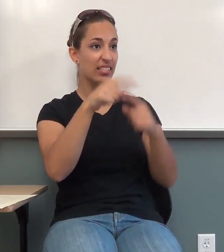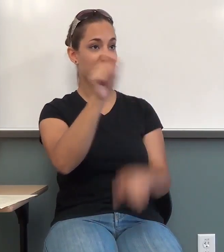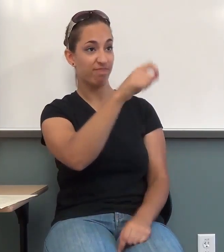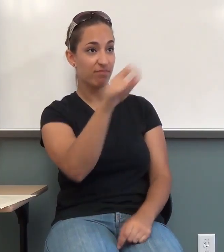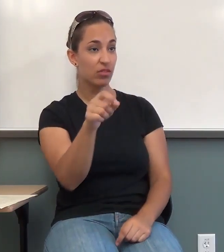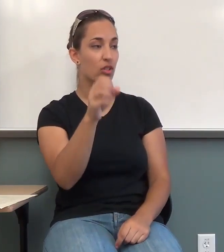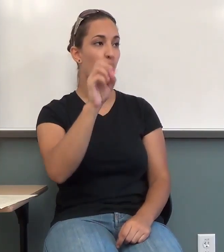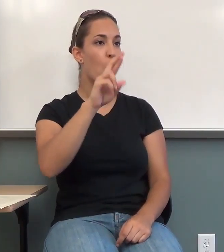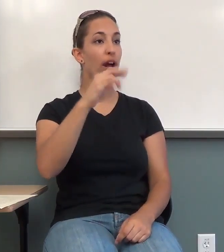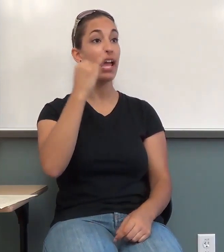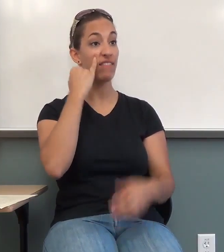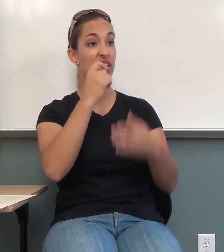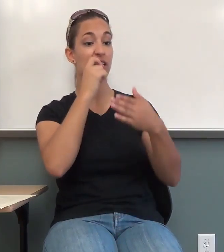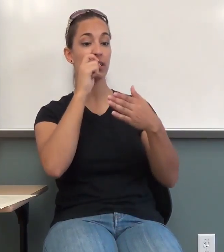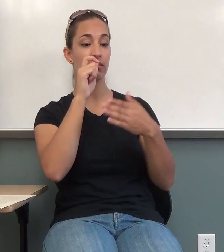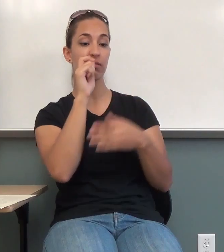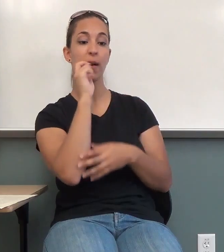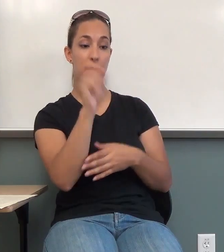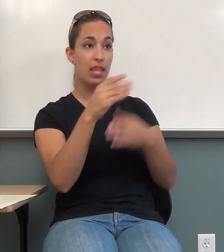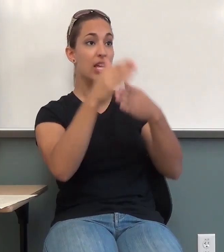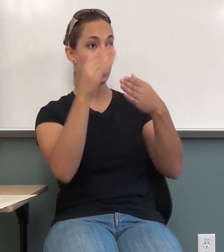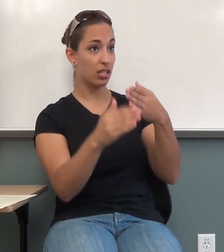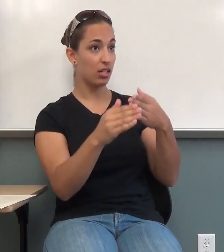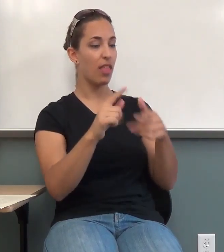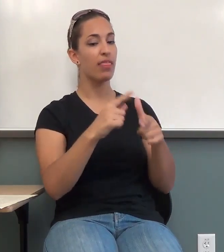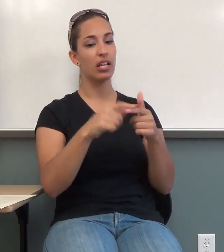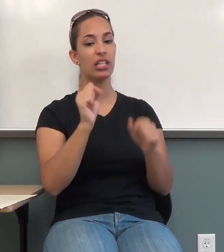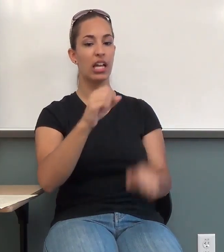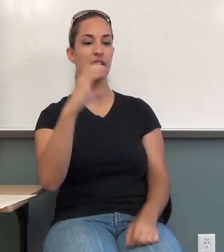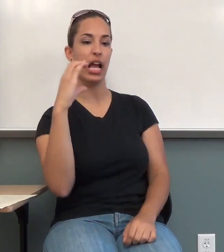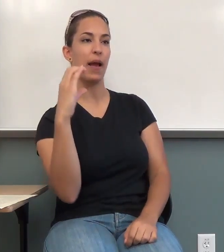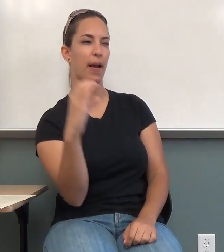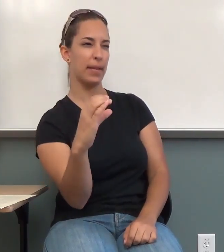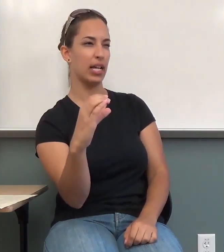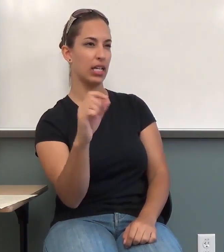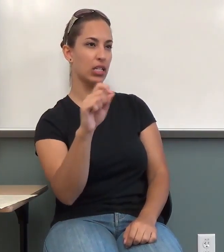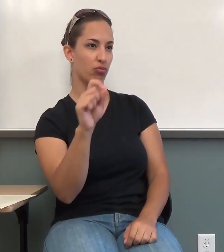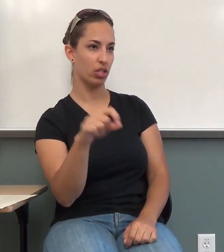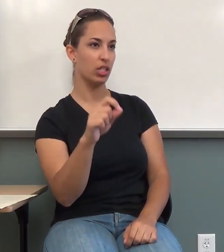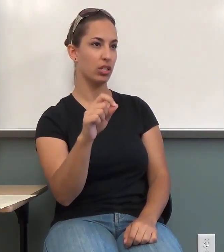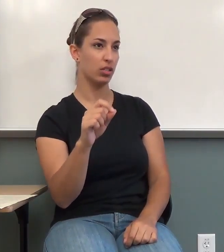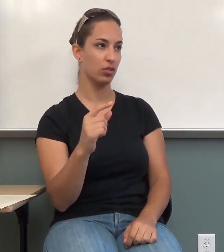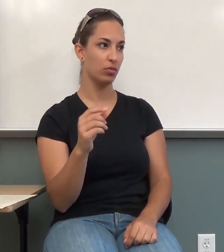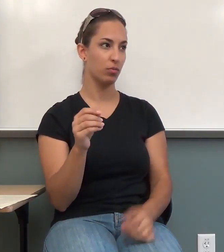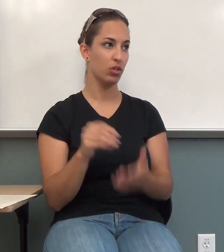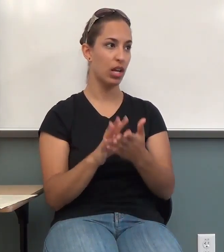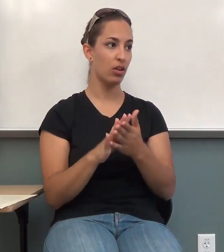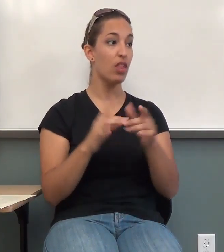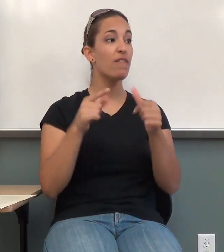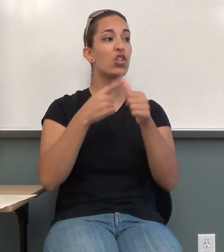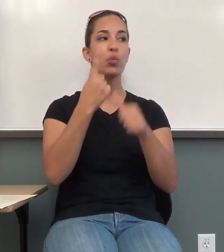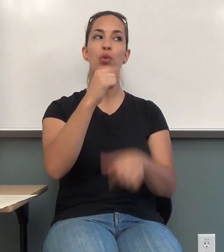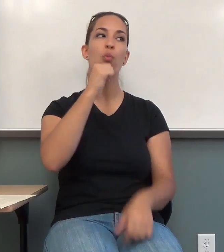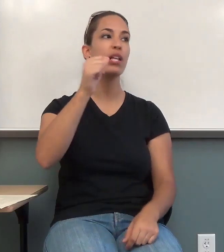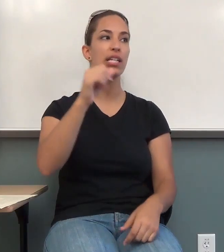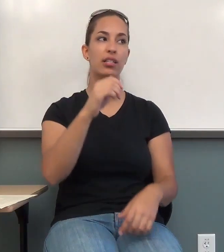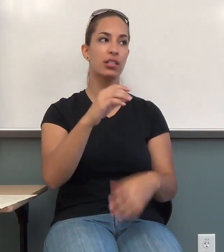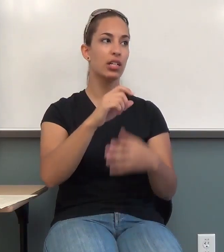Because the first one wasn't a complete sentence, The first one was not complete. so I just. It was put a missing the line. verb. The second one was complete.